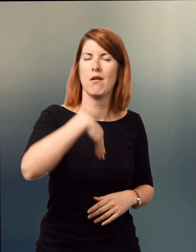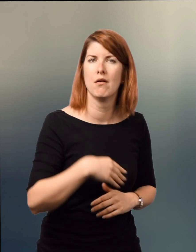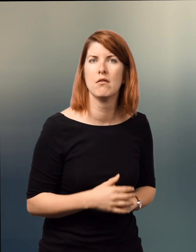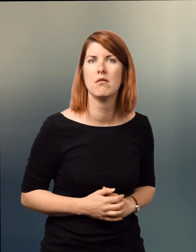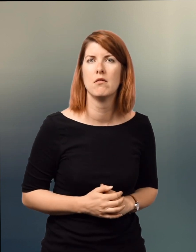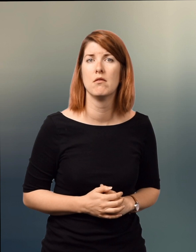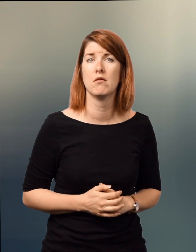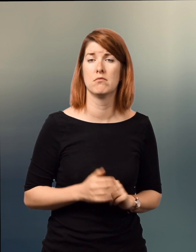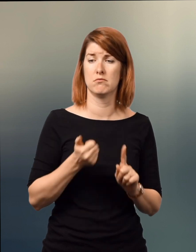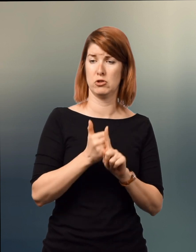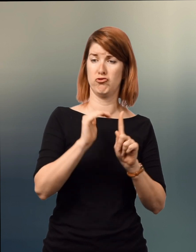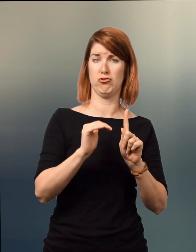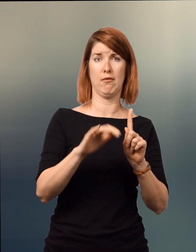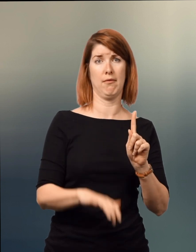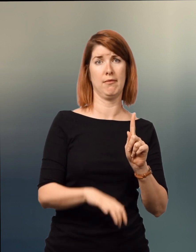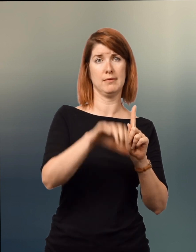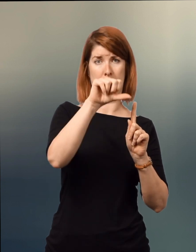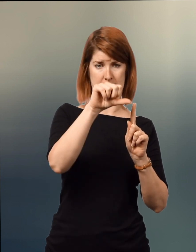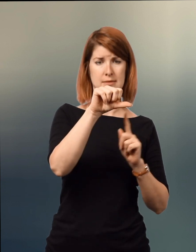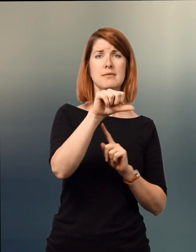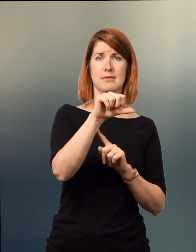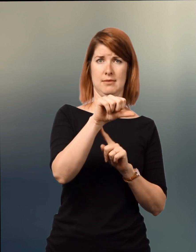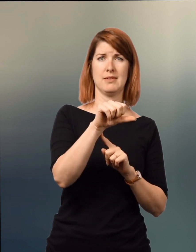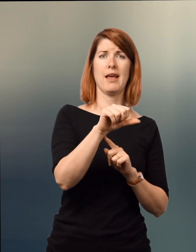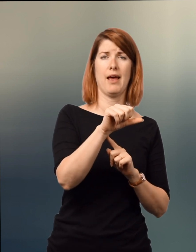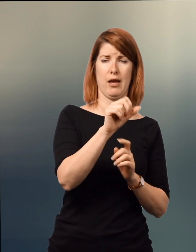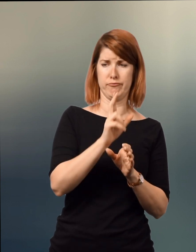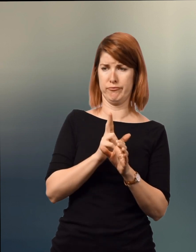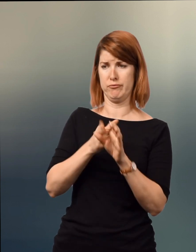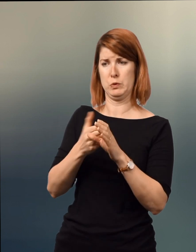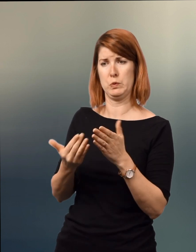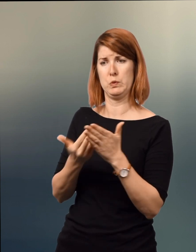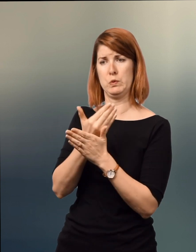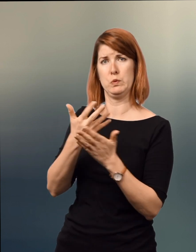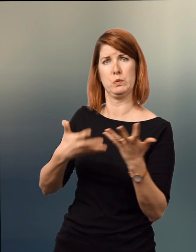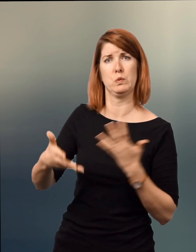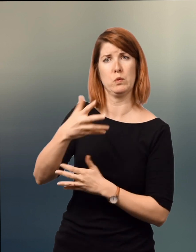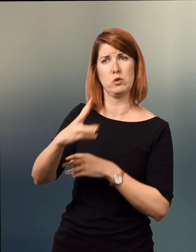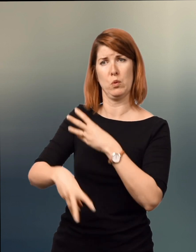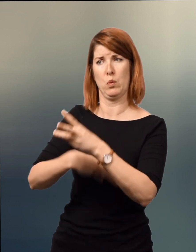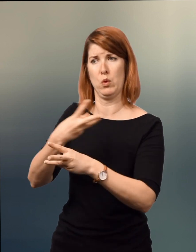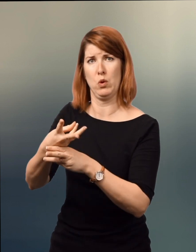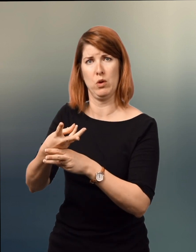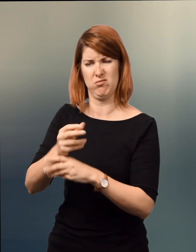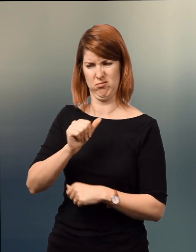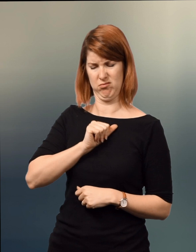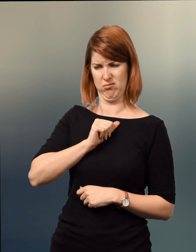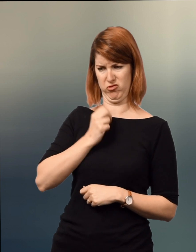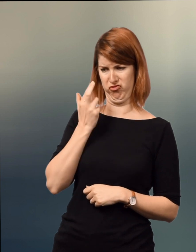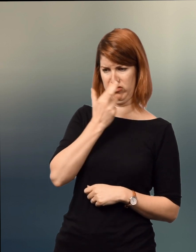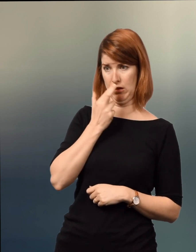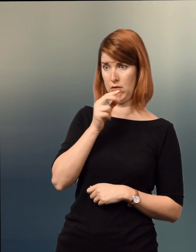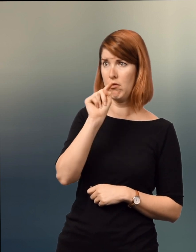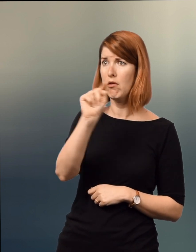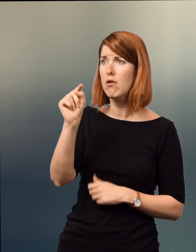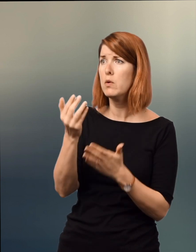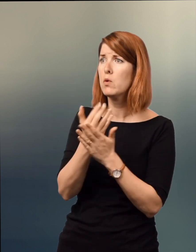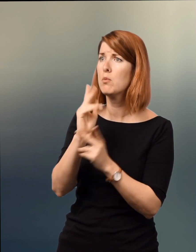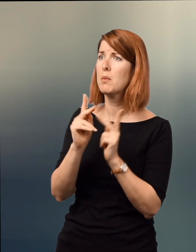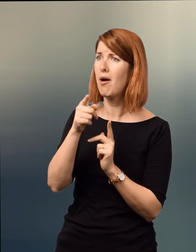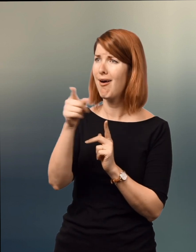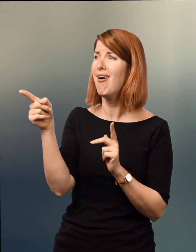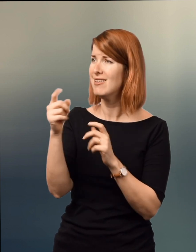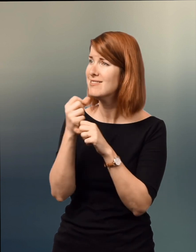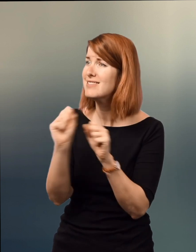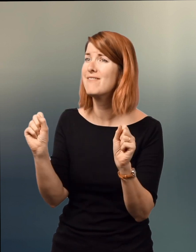others. As an adopted child enters into a new social world, they quickly realize that even though these new people in their